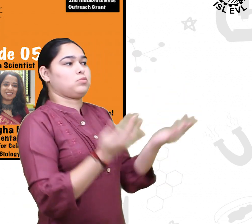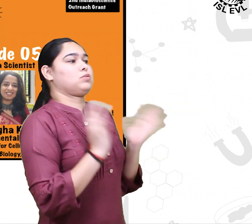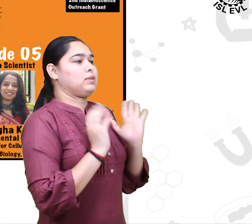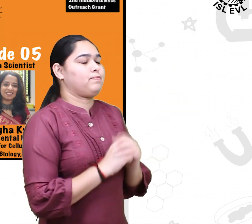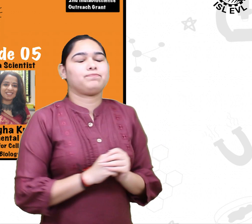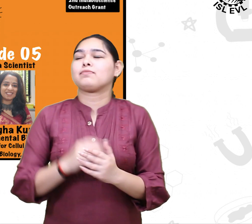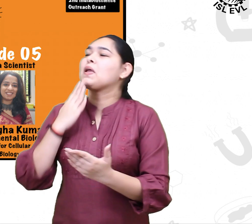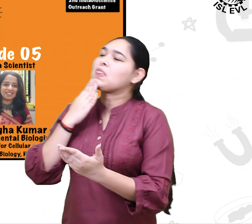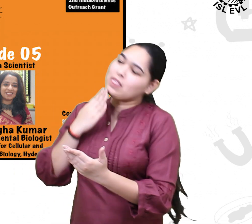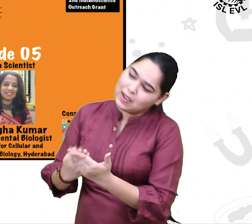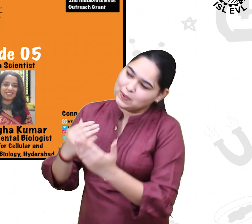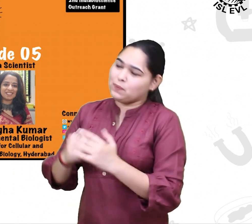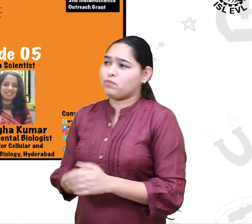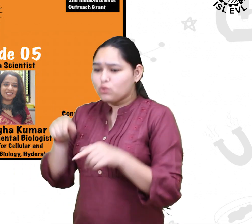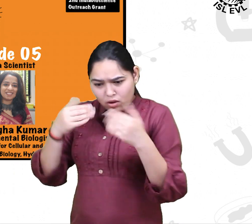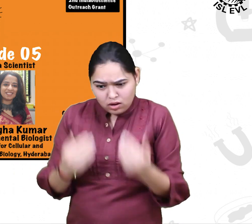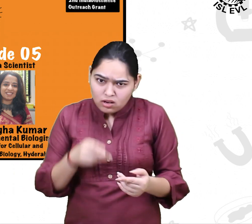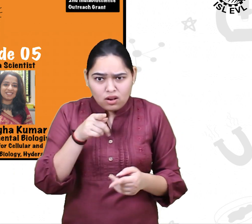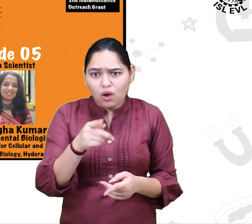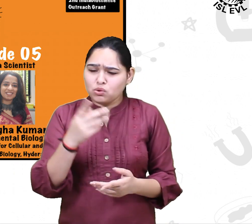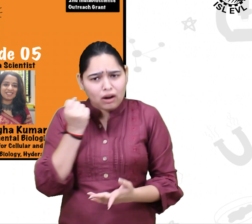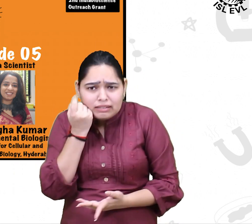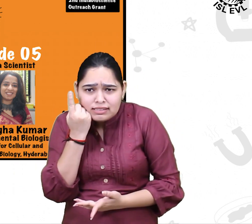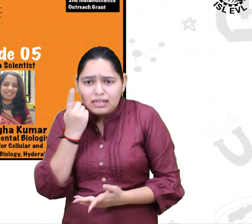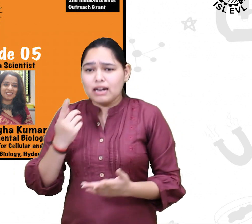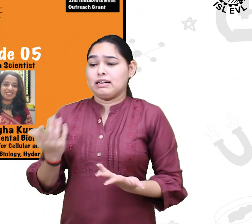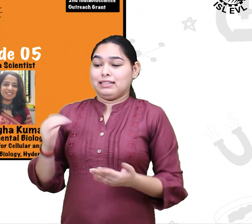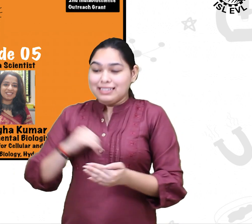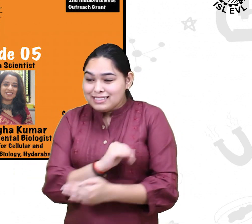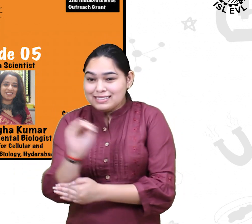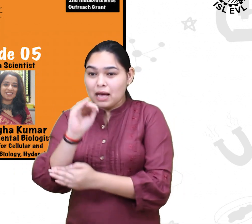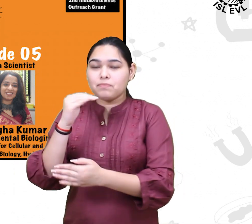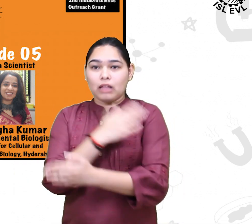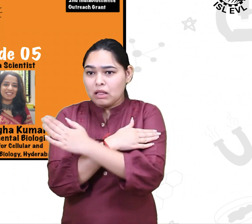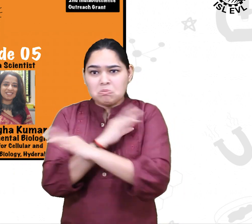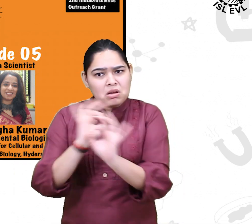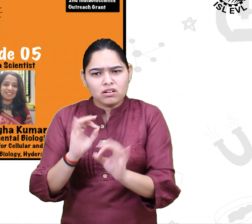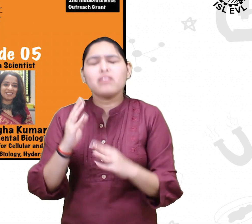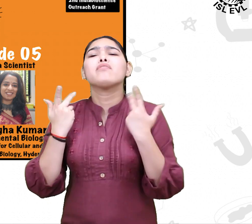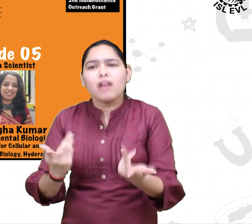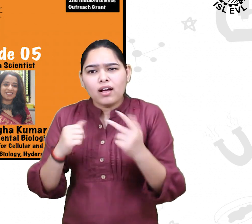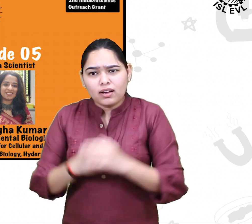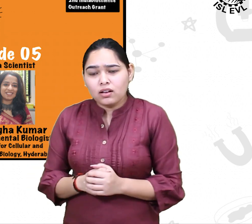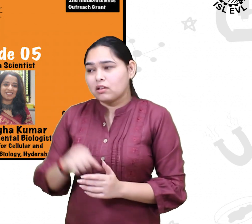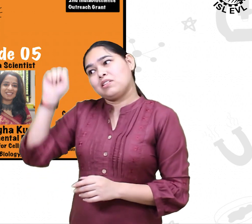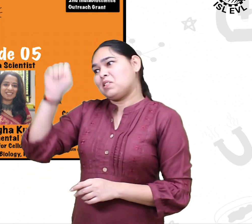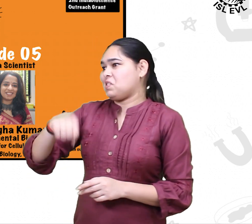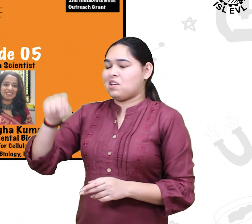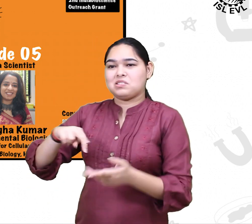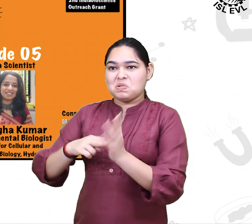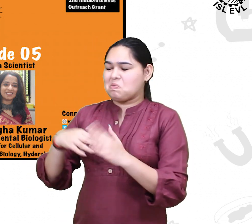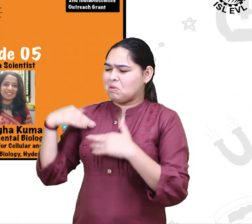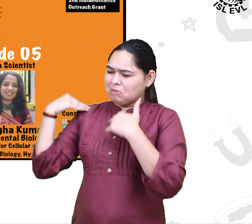much. Do you now understand why snakes don't have limbs? Yes, it's a long story spanning millions